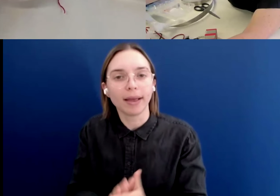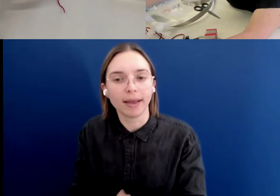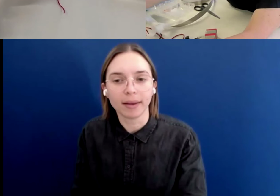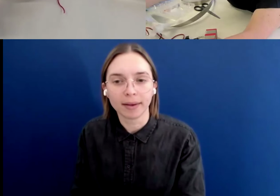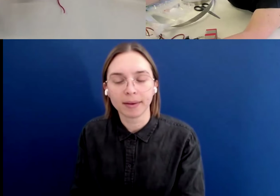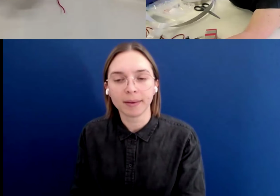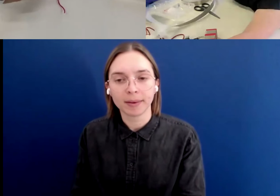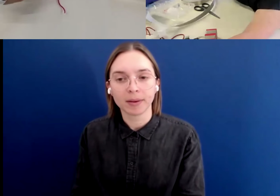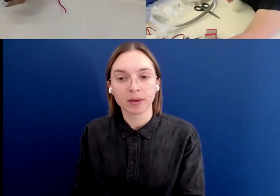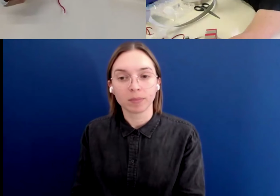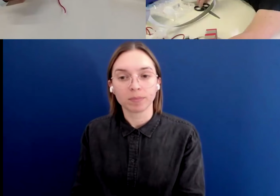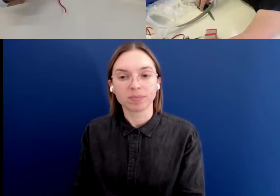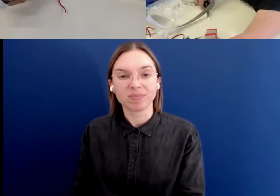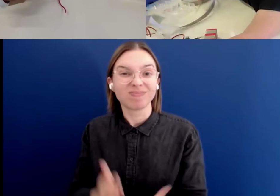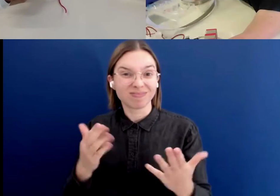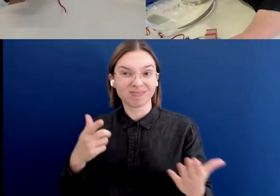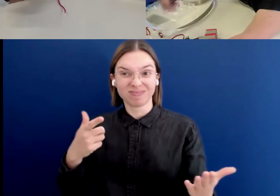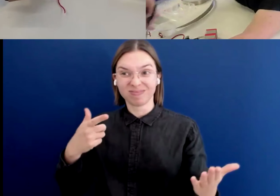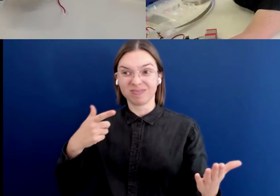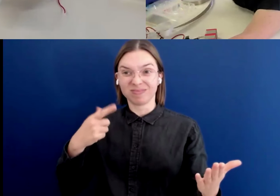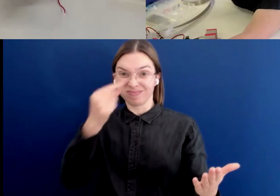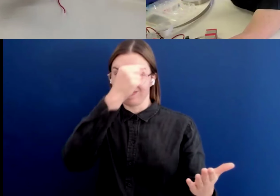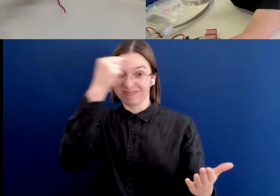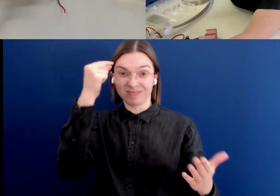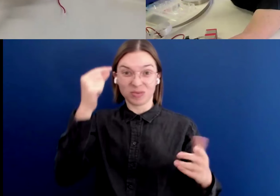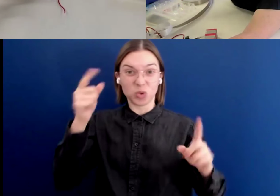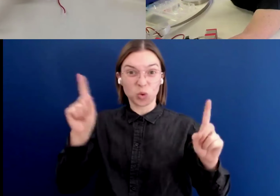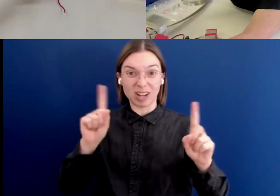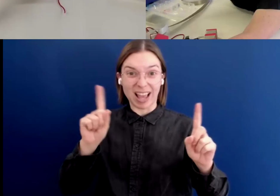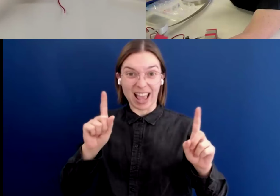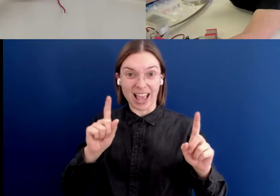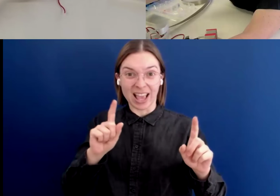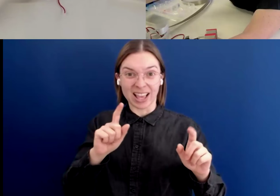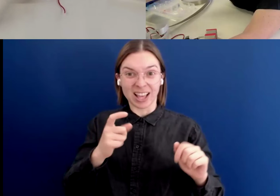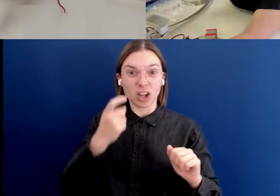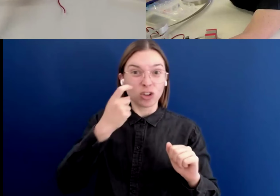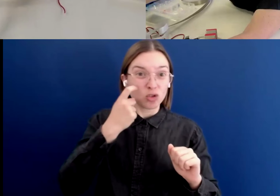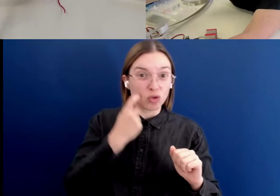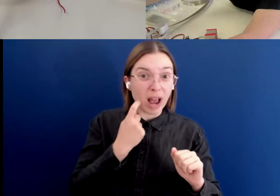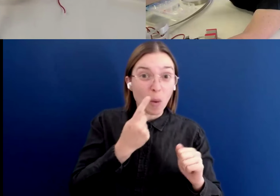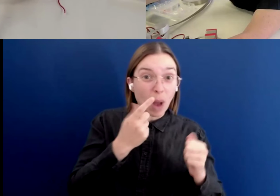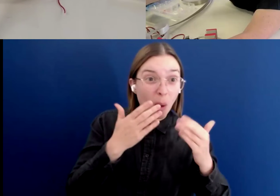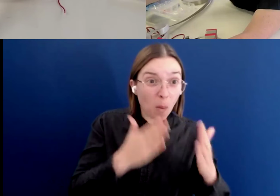times with a little bit of difference each time, which means hopefully learn and remember it.